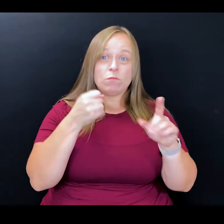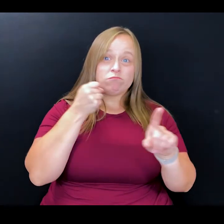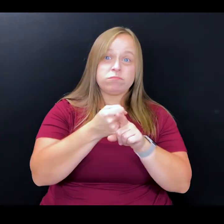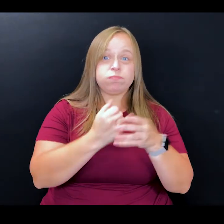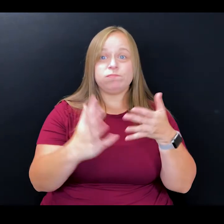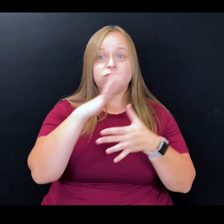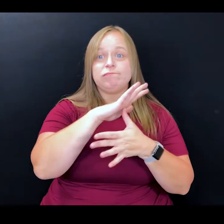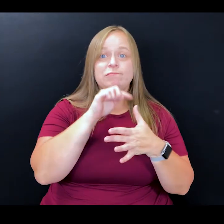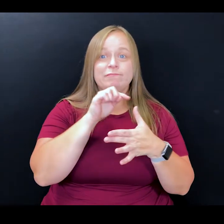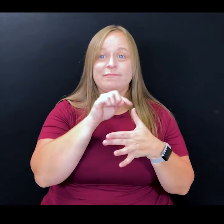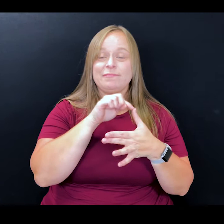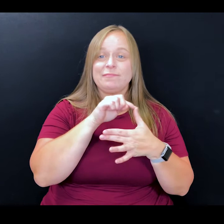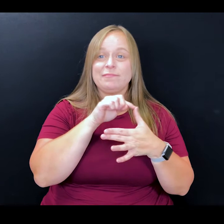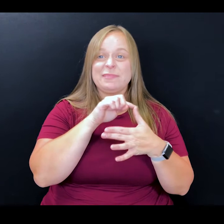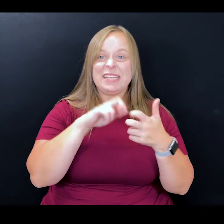a huge